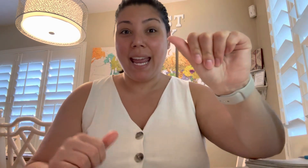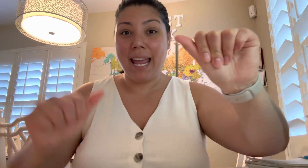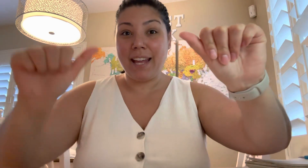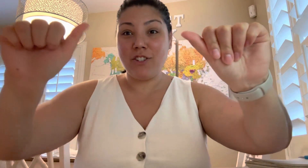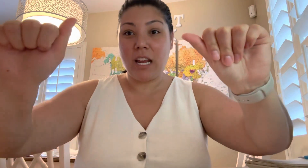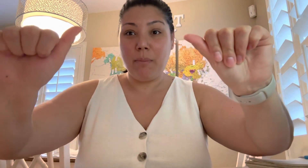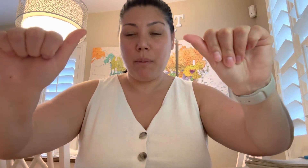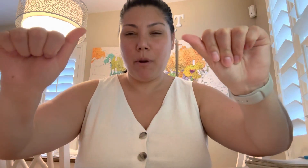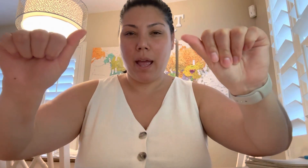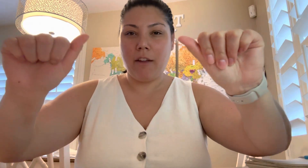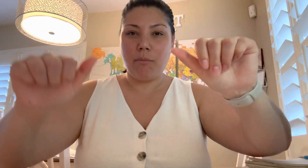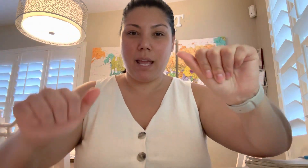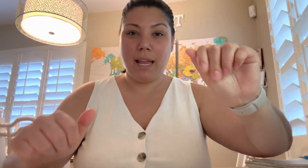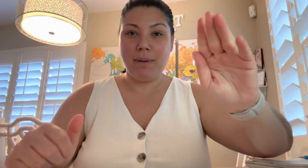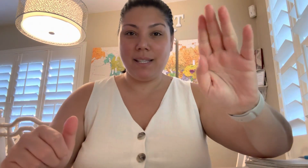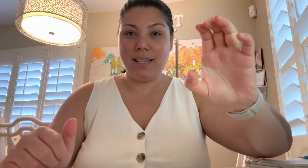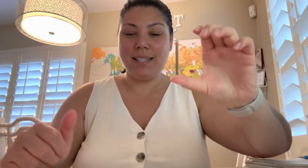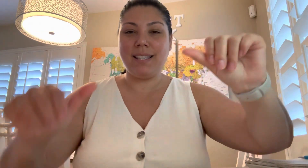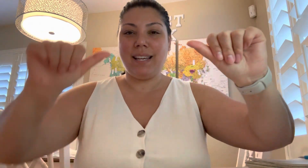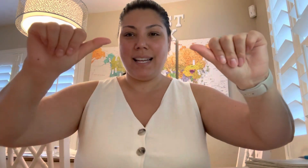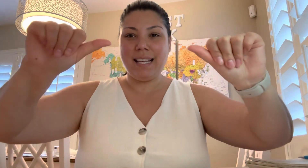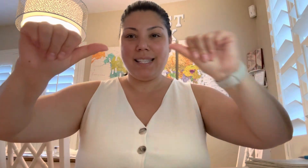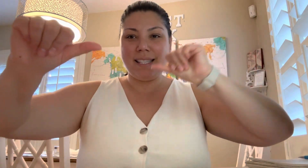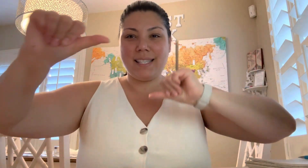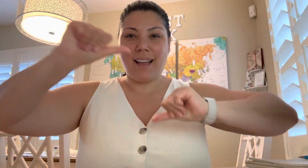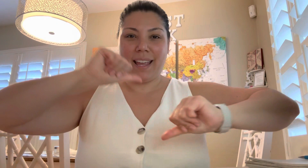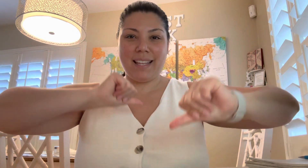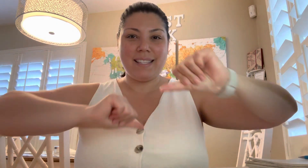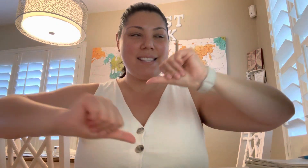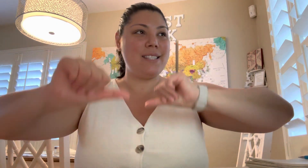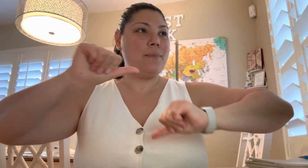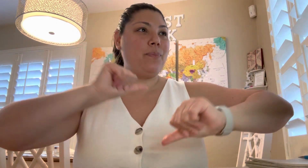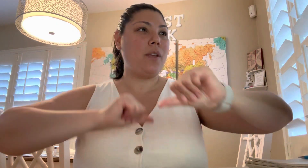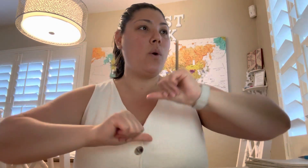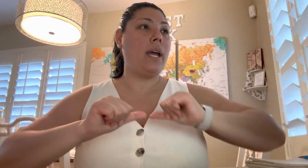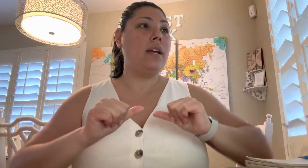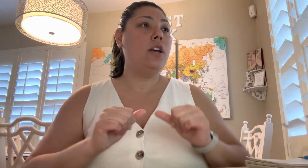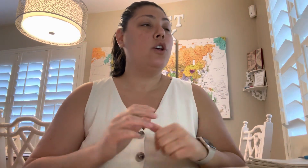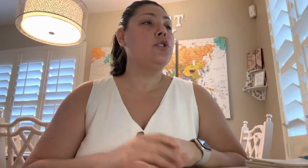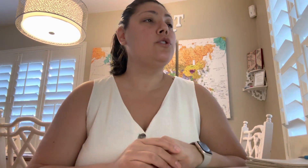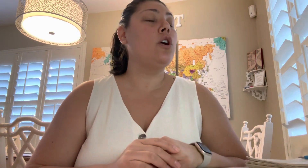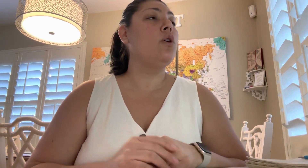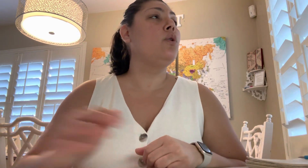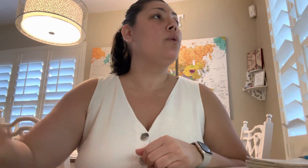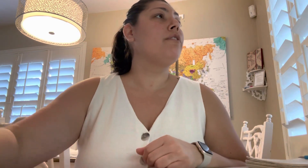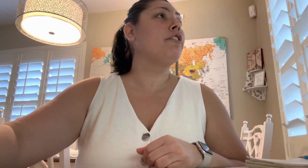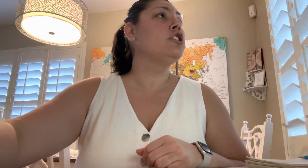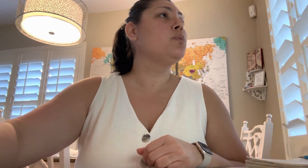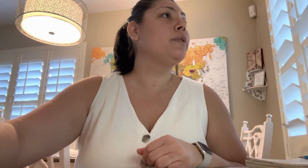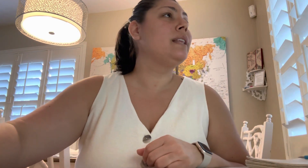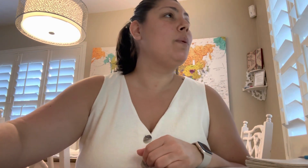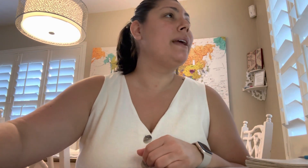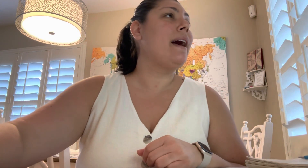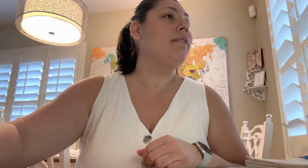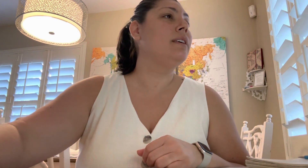hand shape, remember A from the ABCs, science. Okay, so the first word that we have